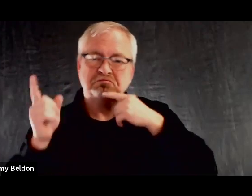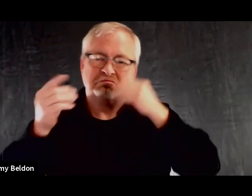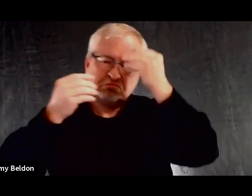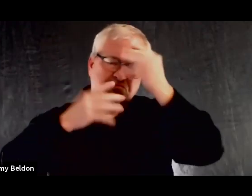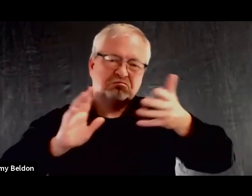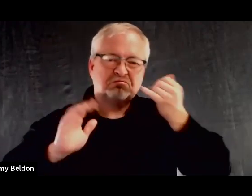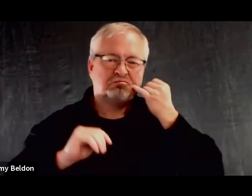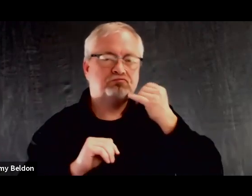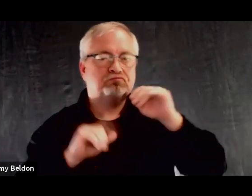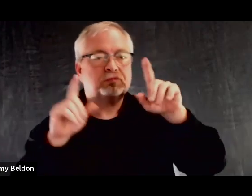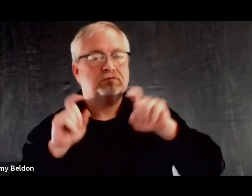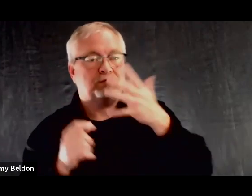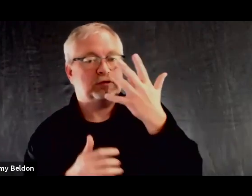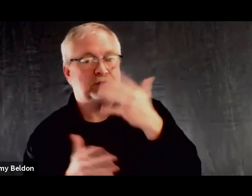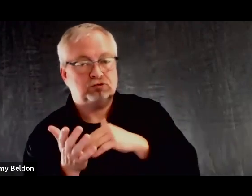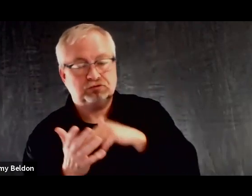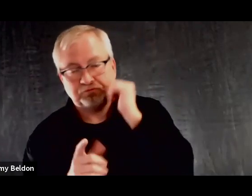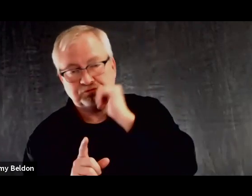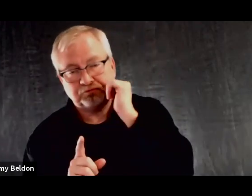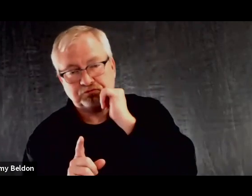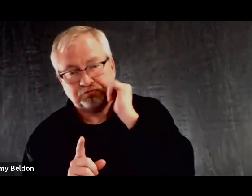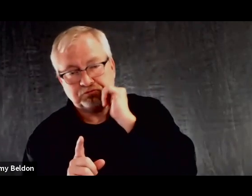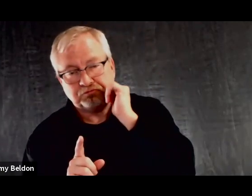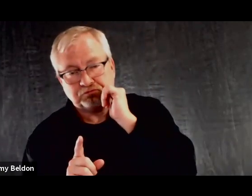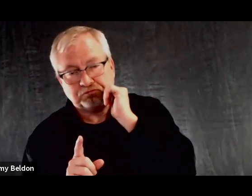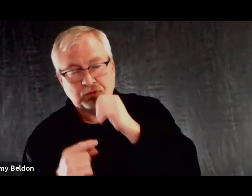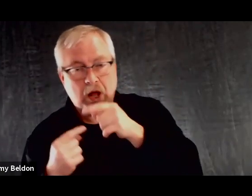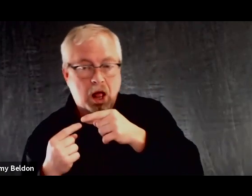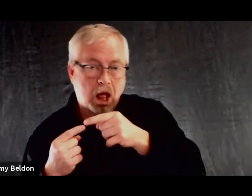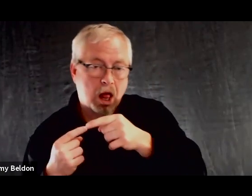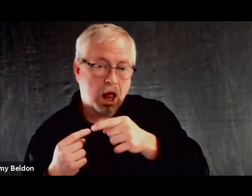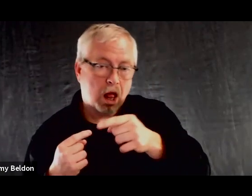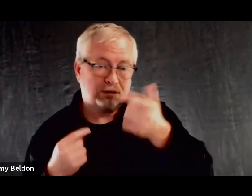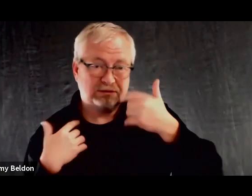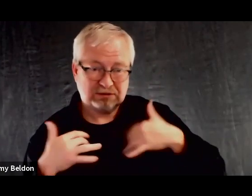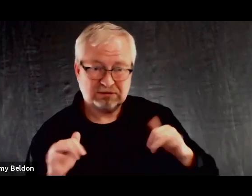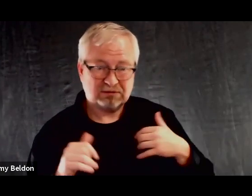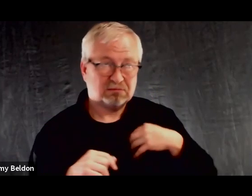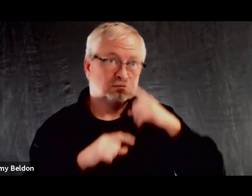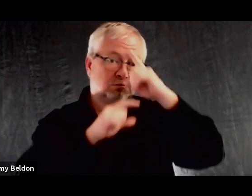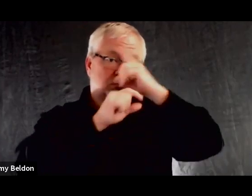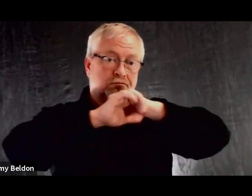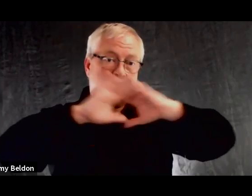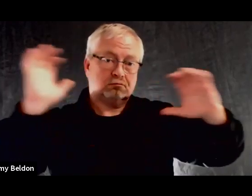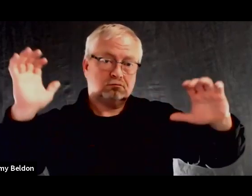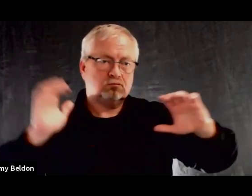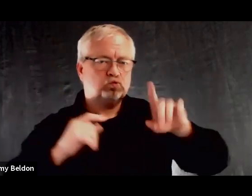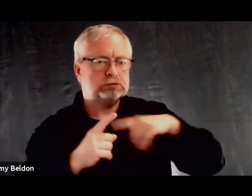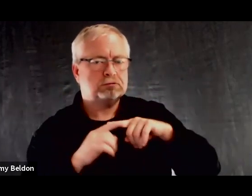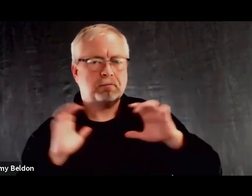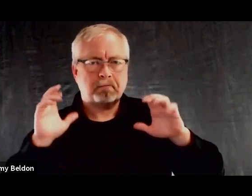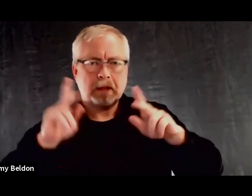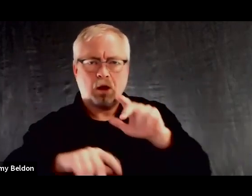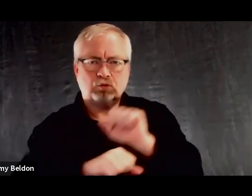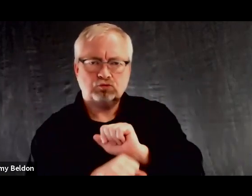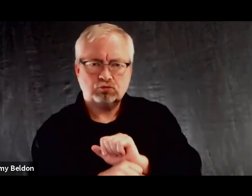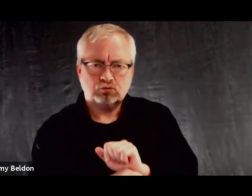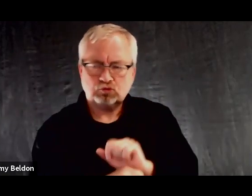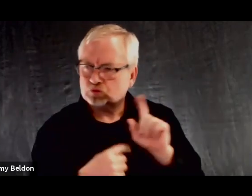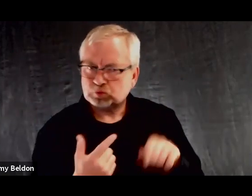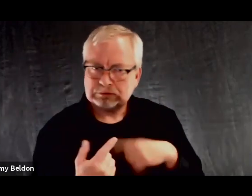we're just trying to envision who might go back to work first, who might have a sense of their own health.